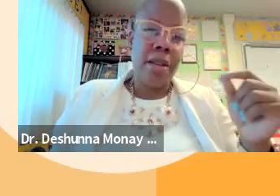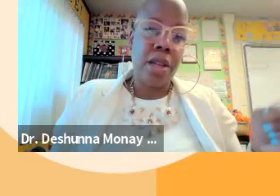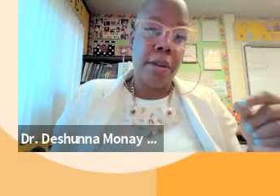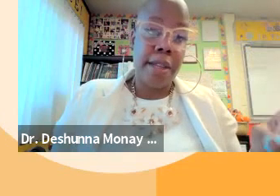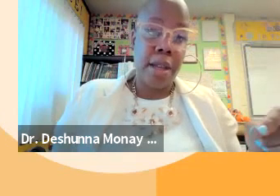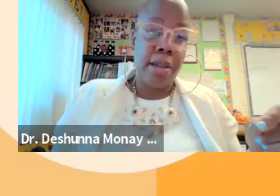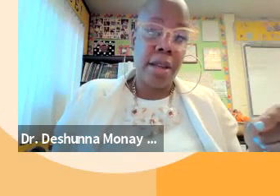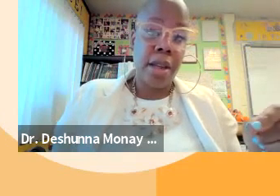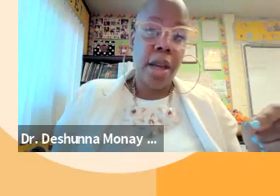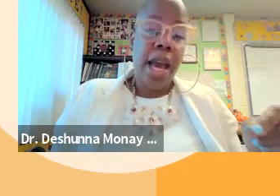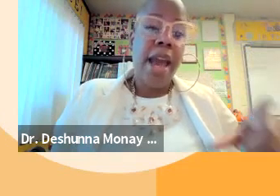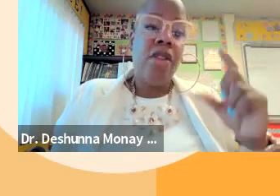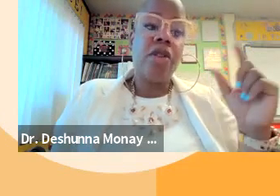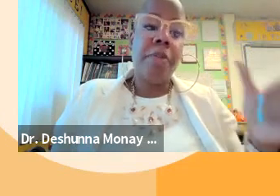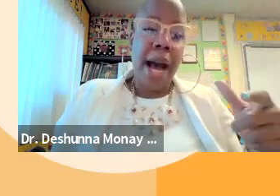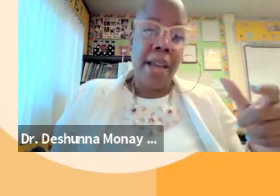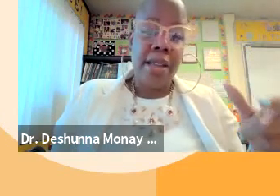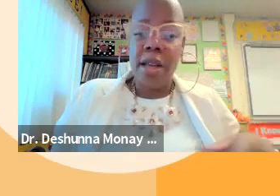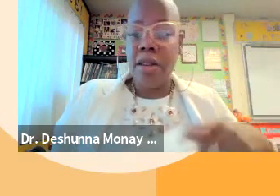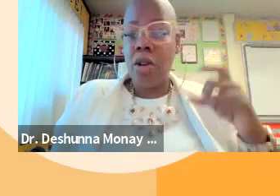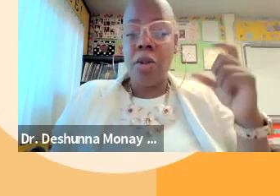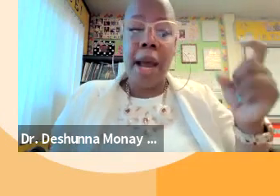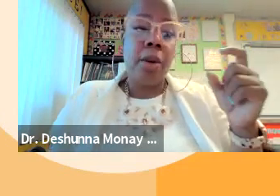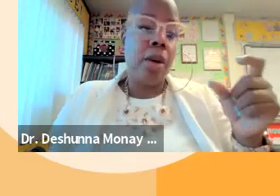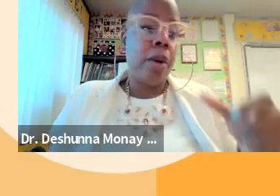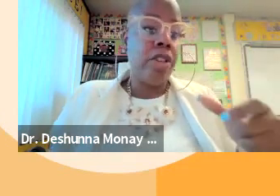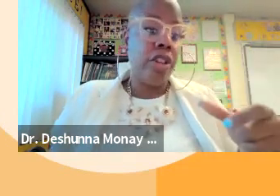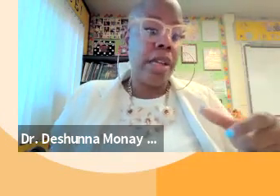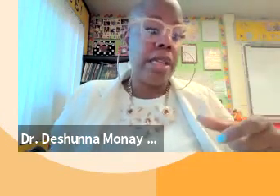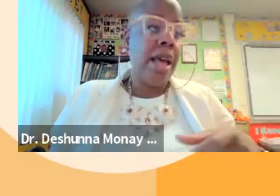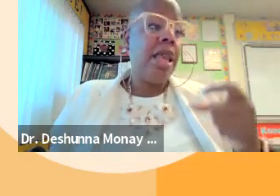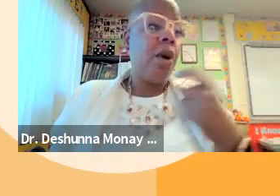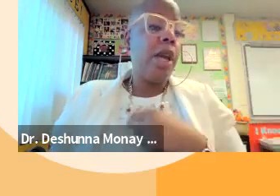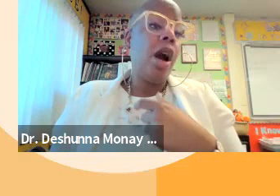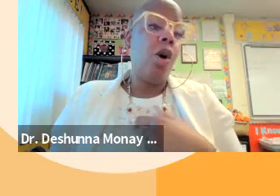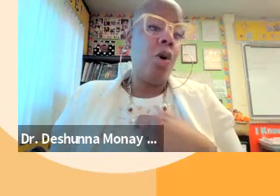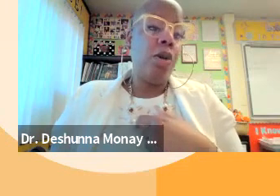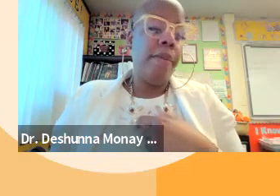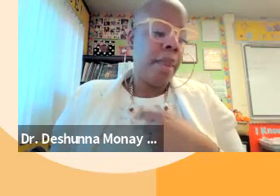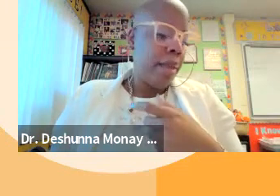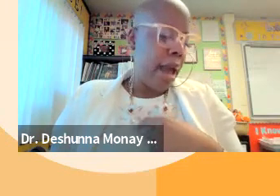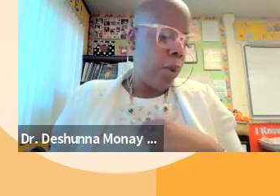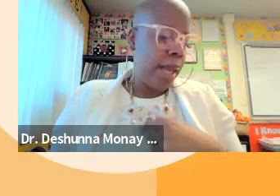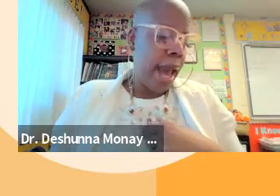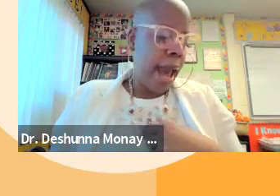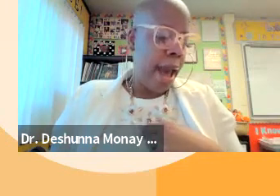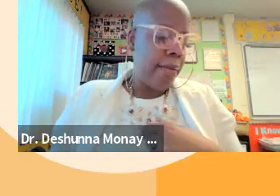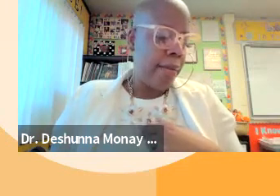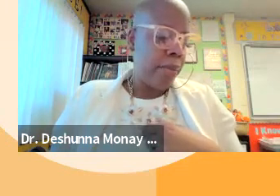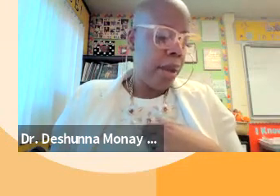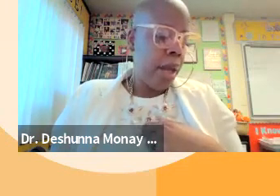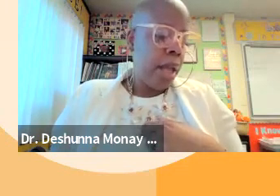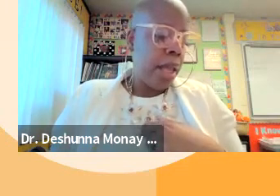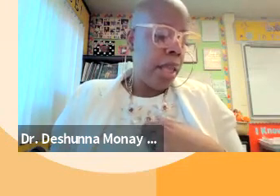and the best services. And those biases and those microaggressions that we hold and that we